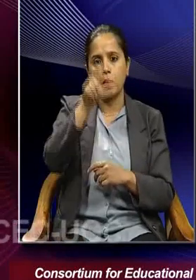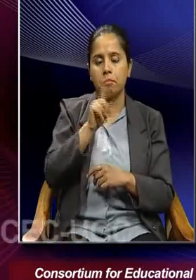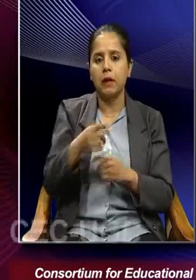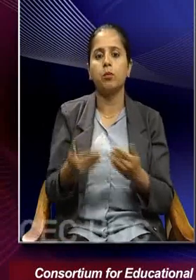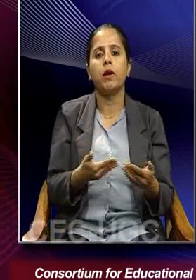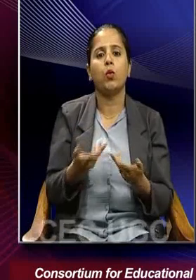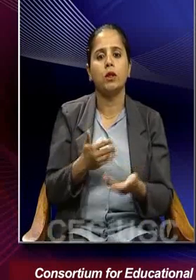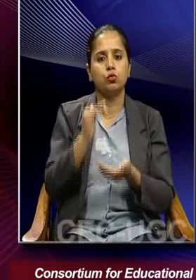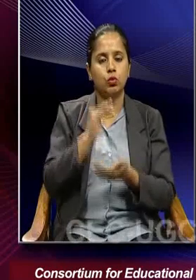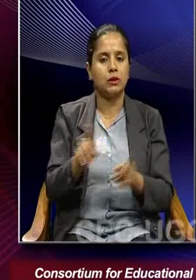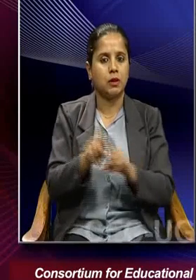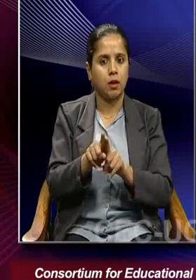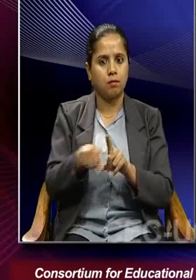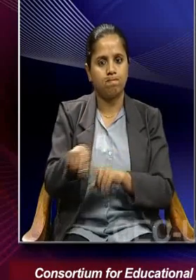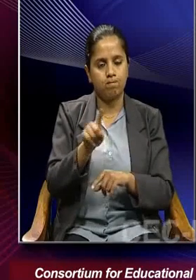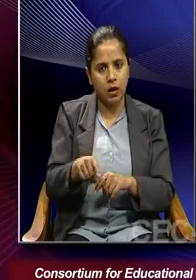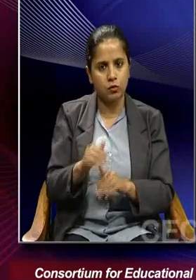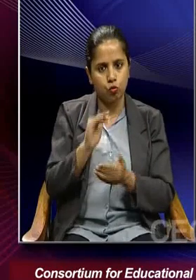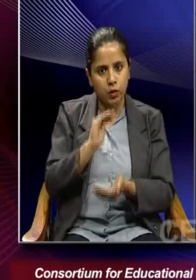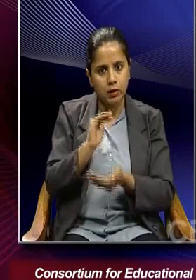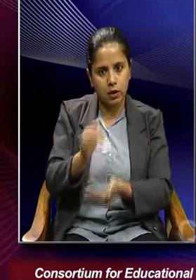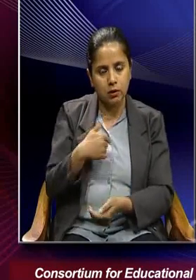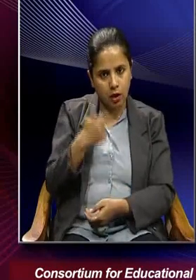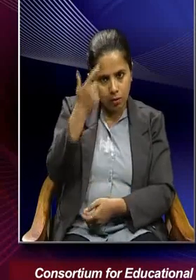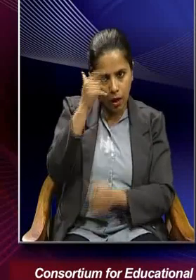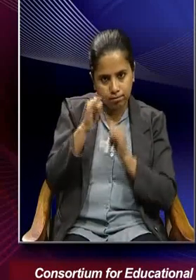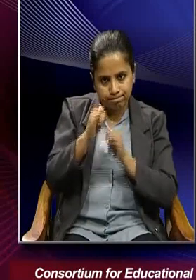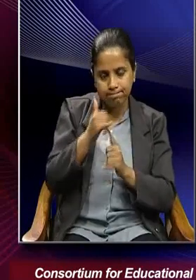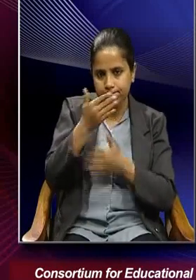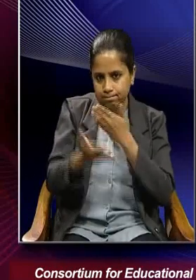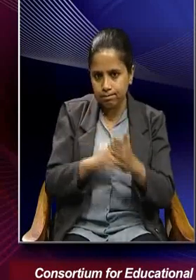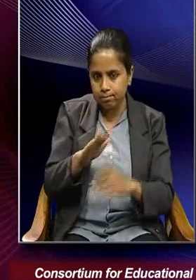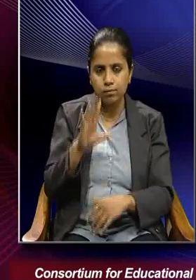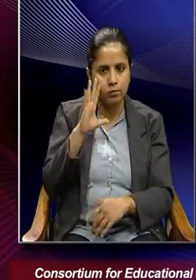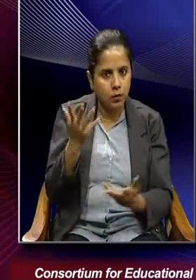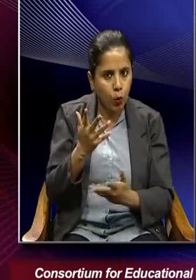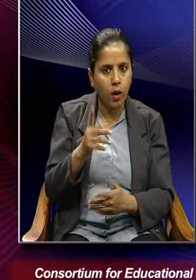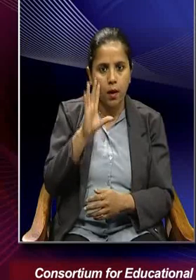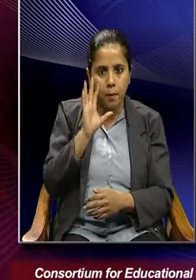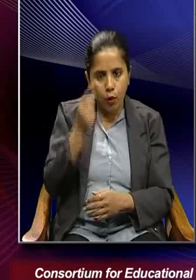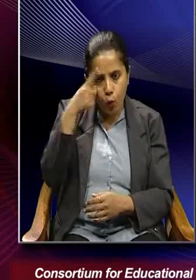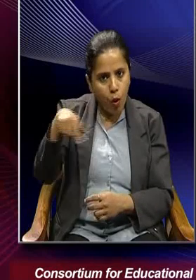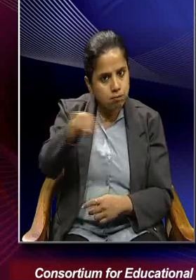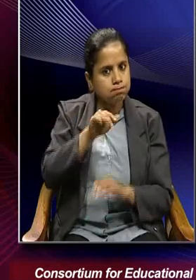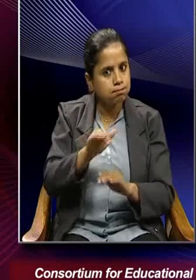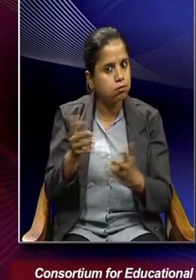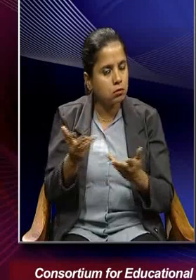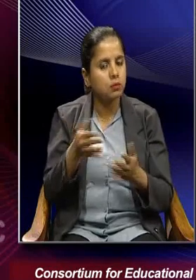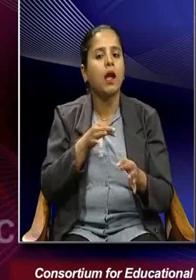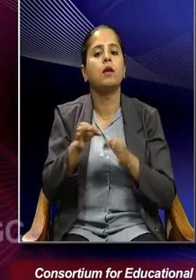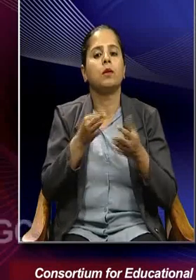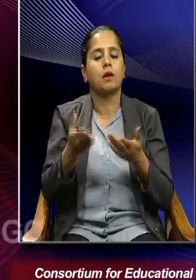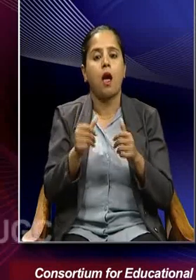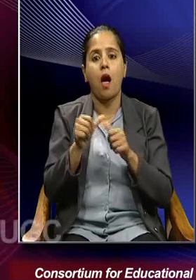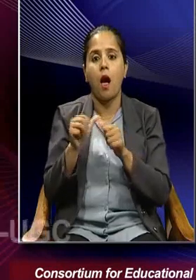like children to make them understand the things which are important or relevant to them, and how Amir